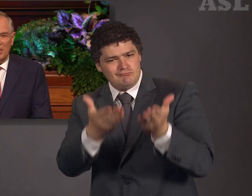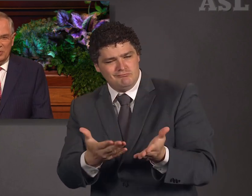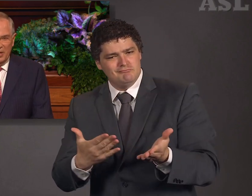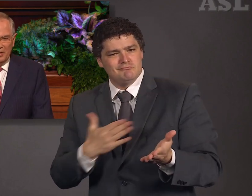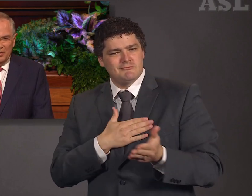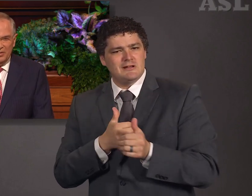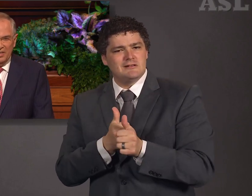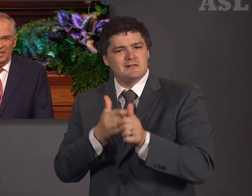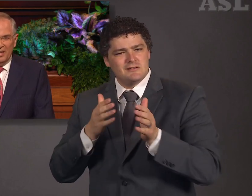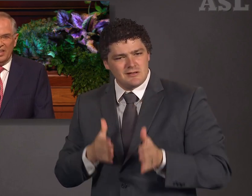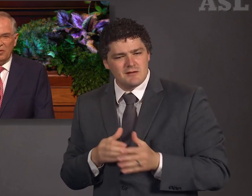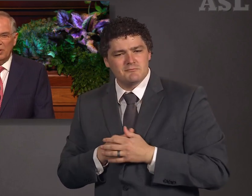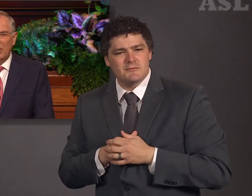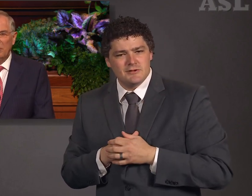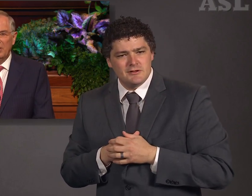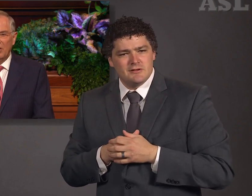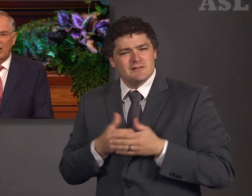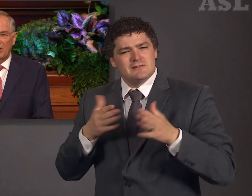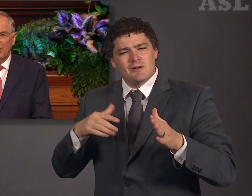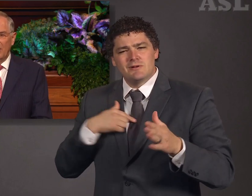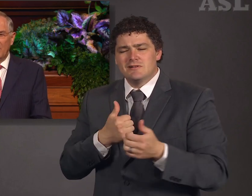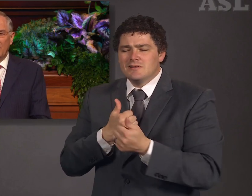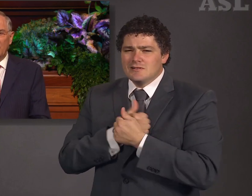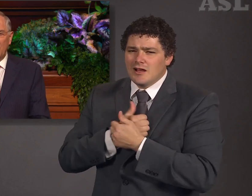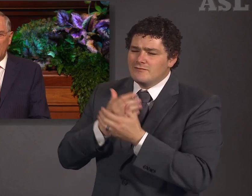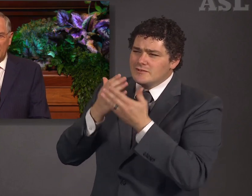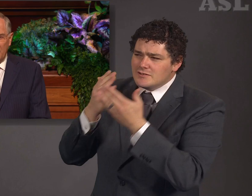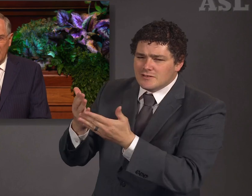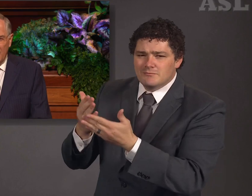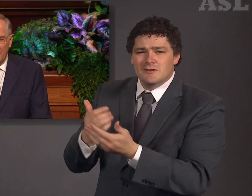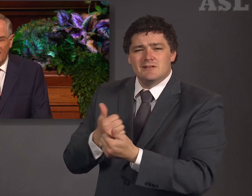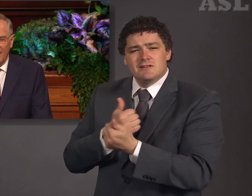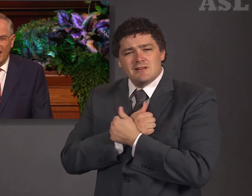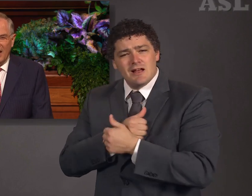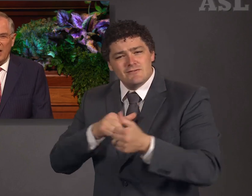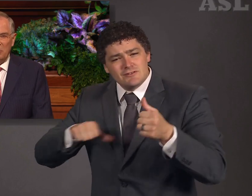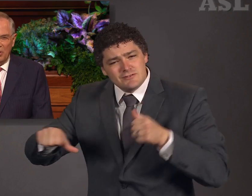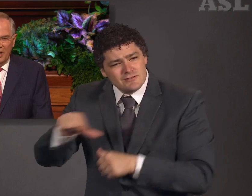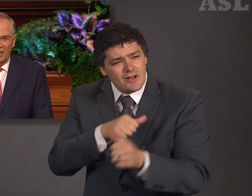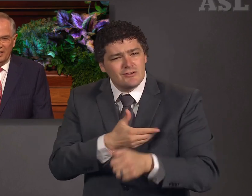be peacemakers, that we may be called the children of God.